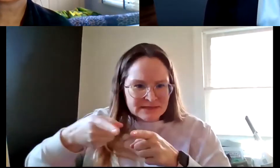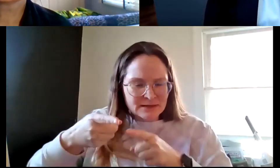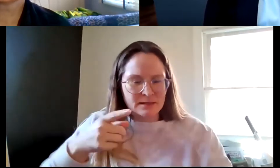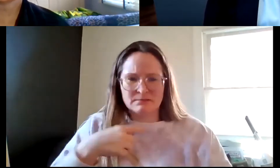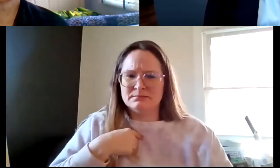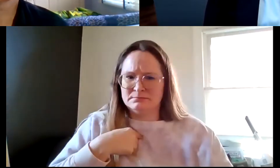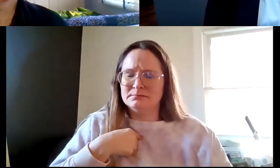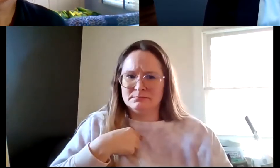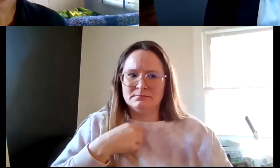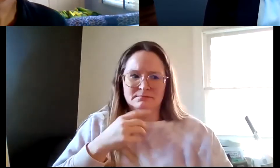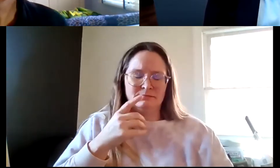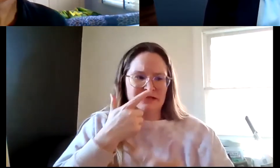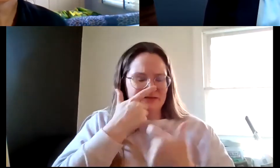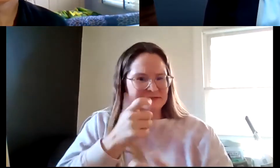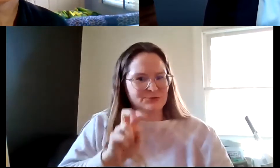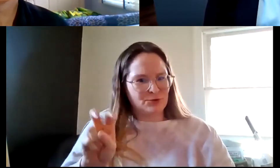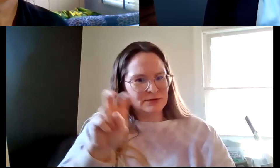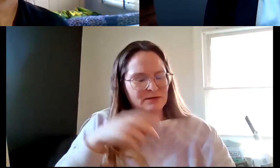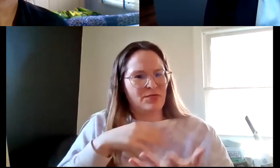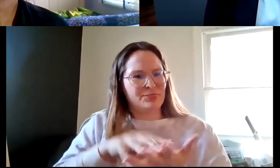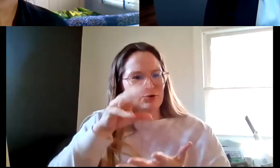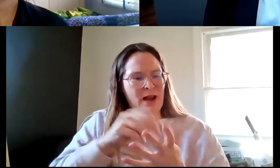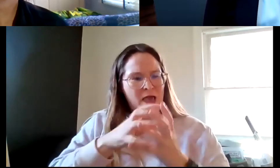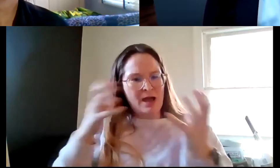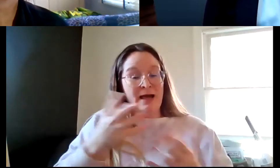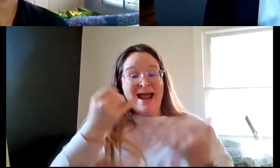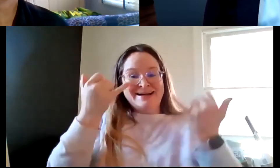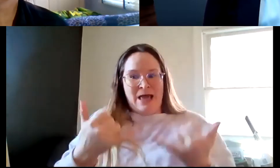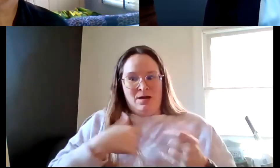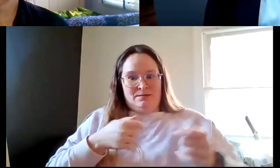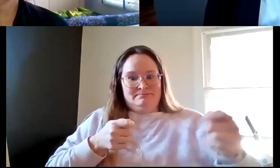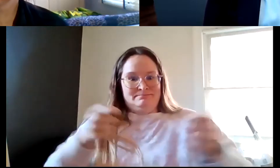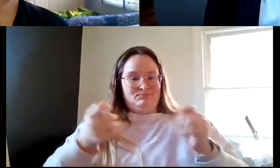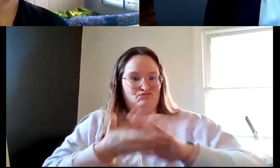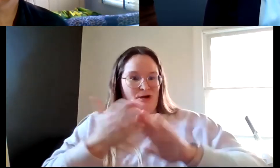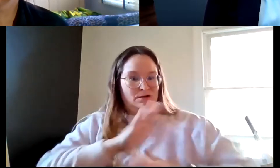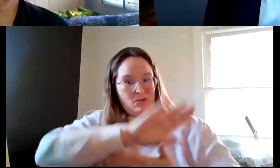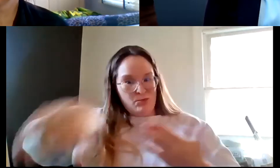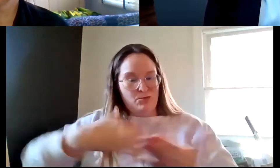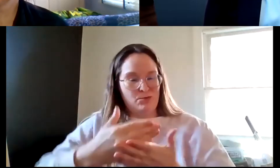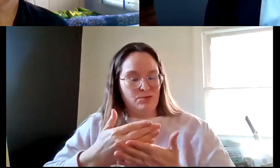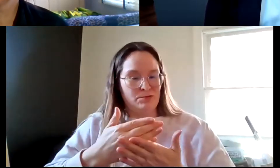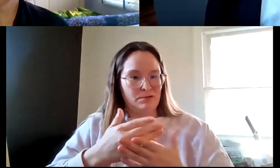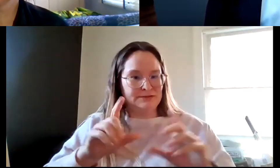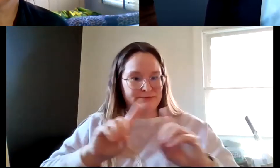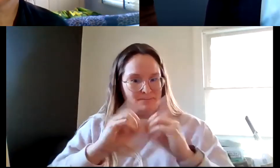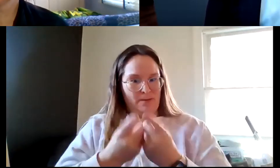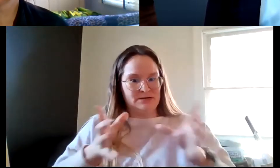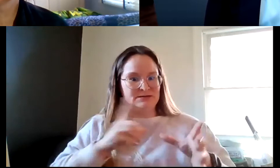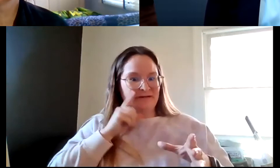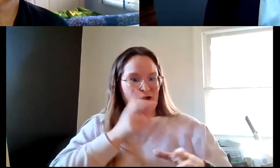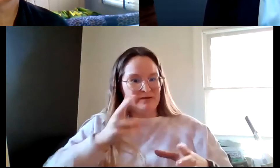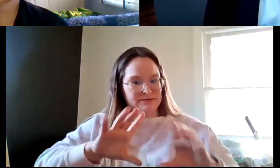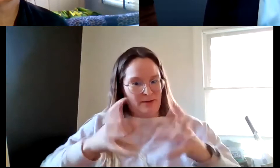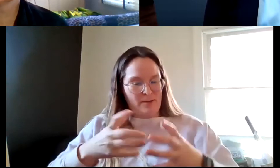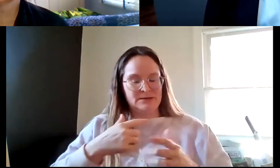started working with the deaf and hard of hearing population and perspectives, it was an interesting journey because I learned a lot. And so through